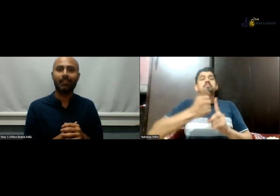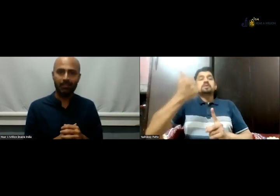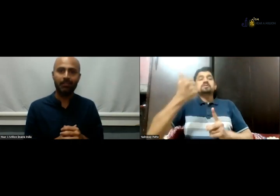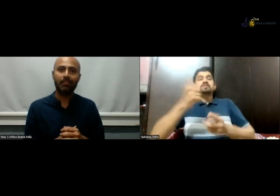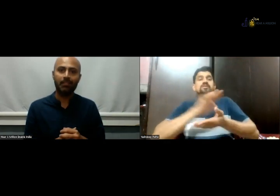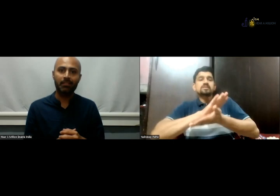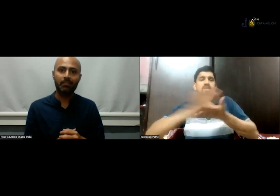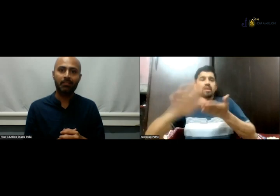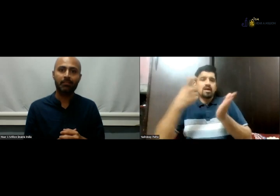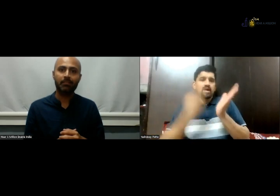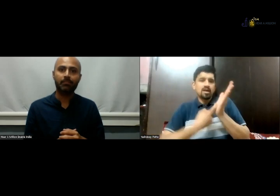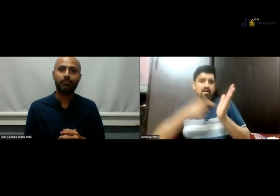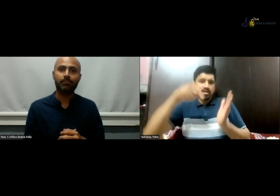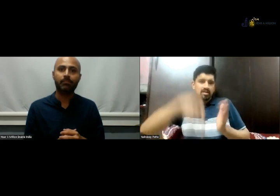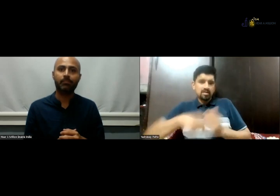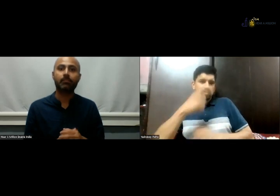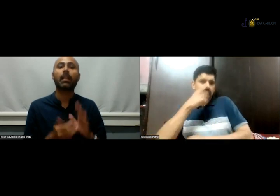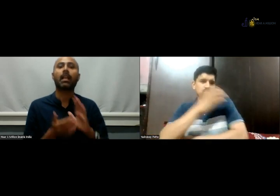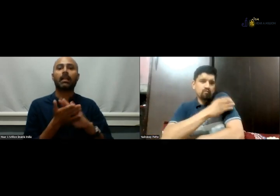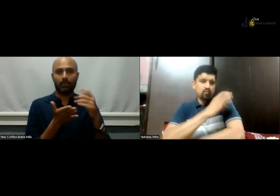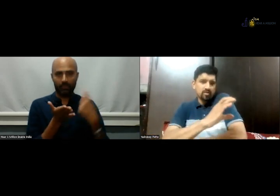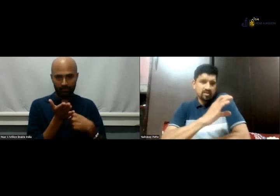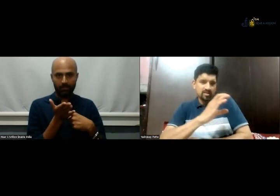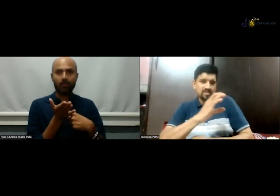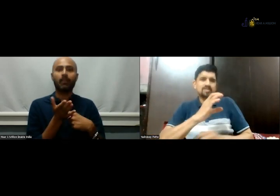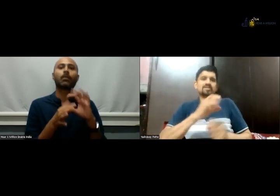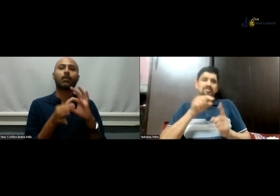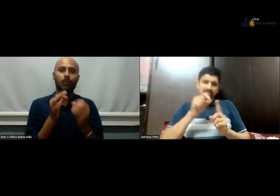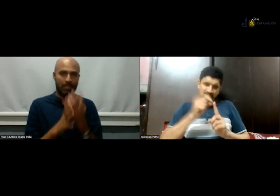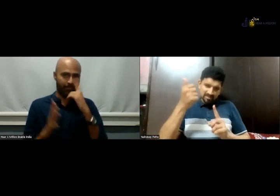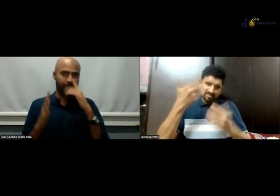Sudamni was working over there. She was a president of